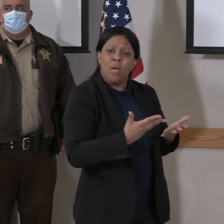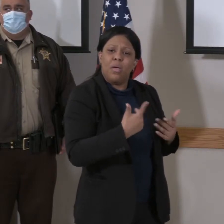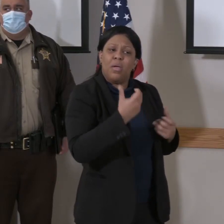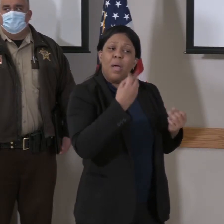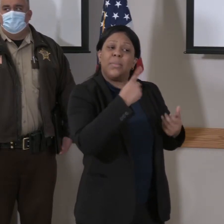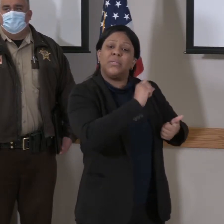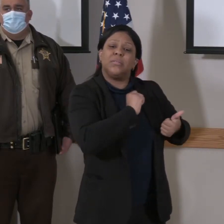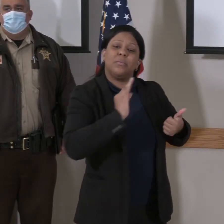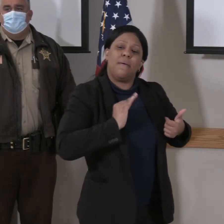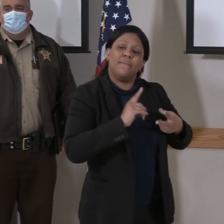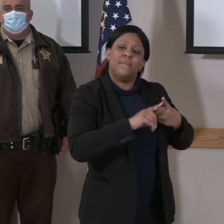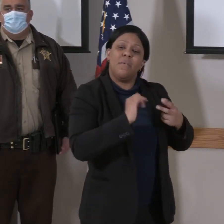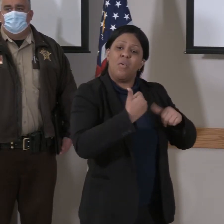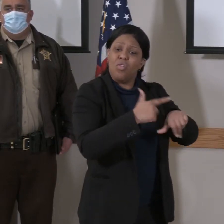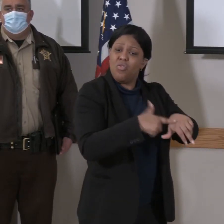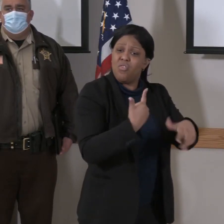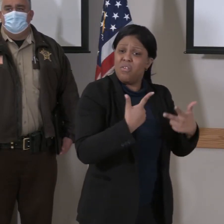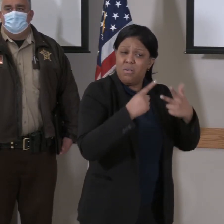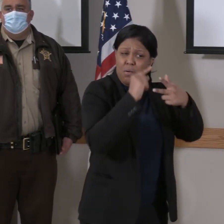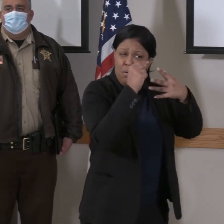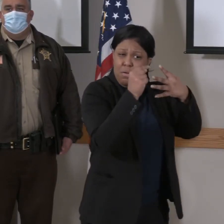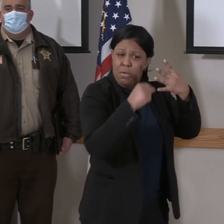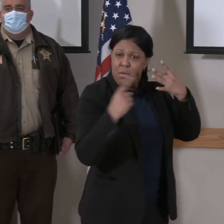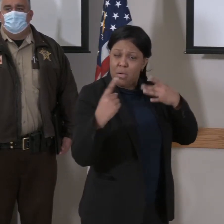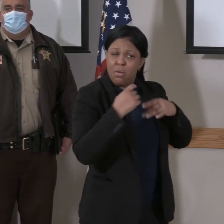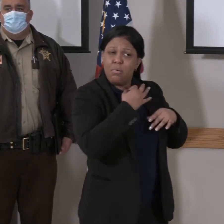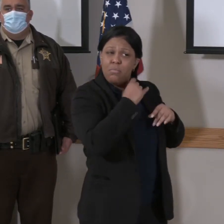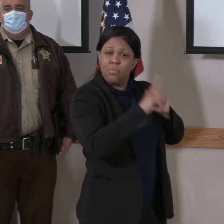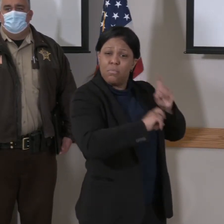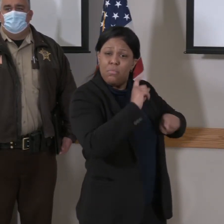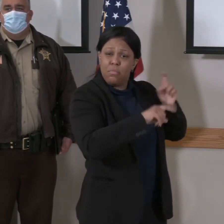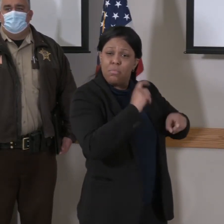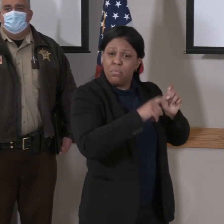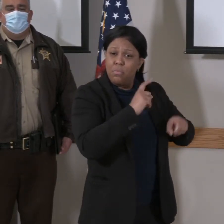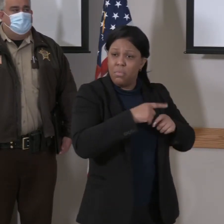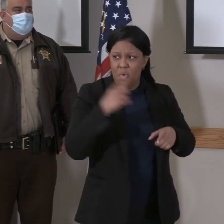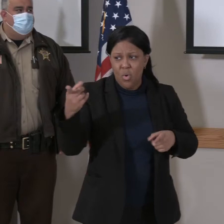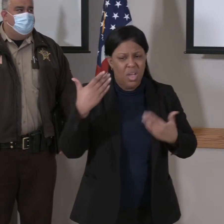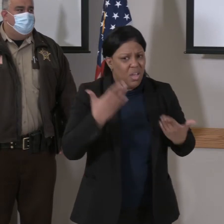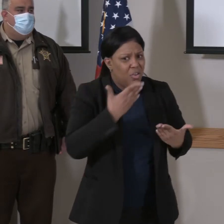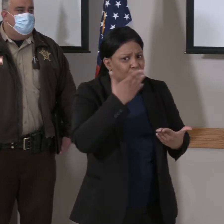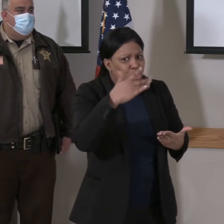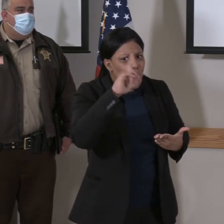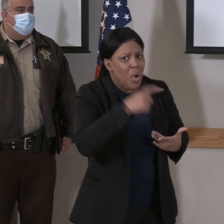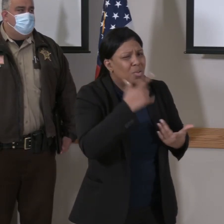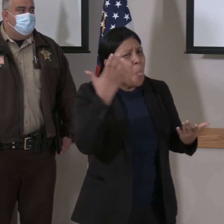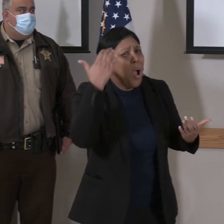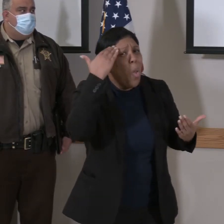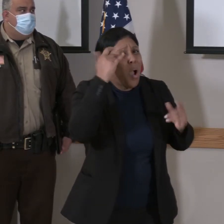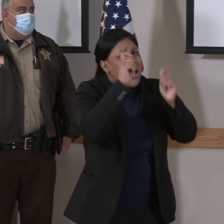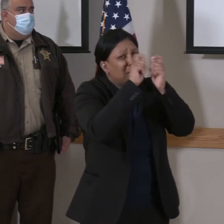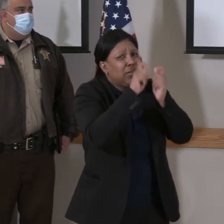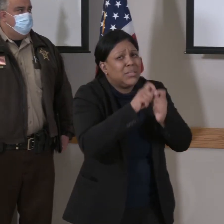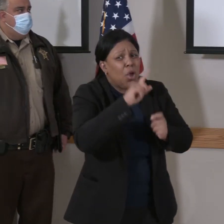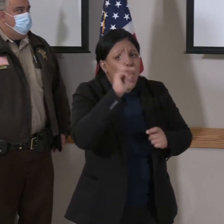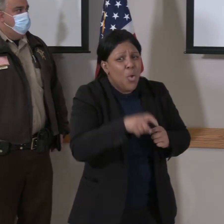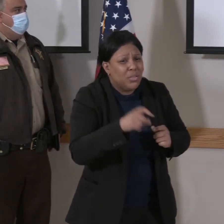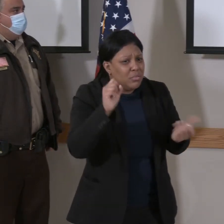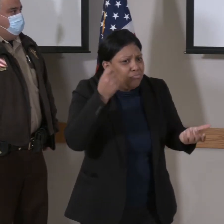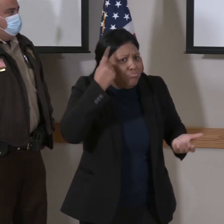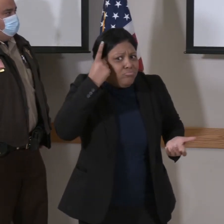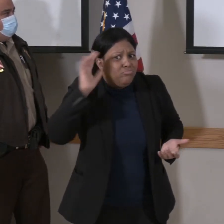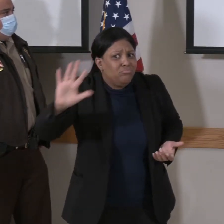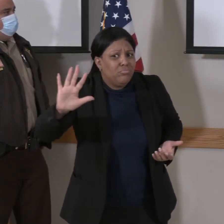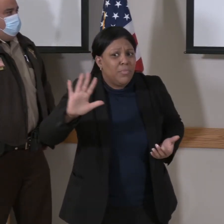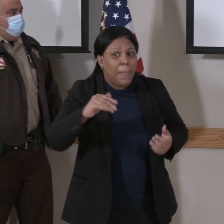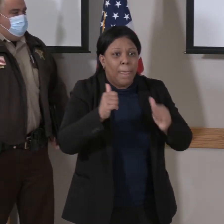for? And so they've asked really tough questions because they have city officials who want to know that their most valuable resources